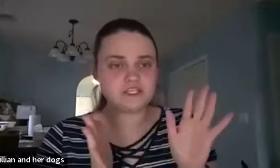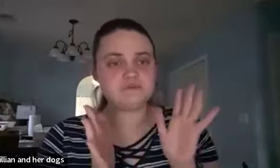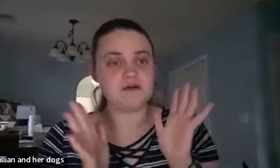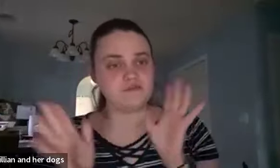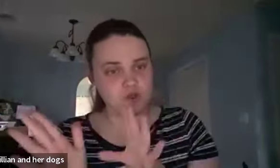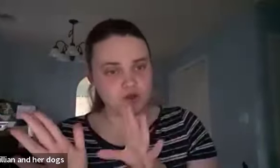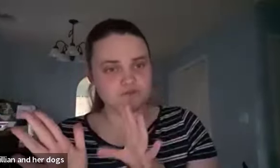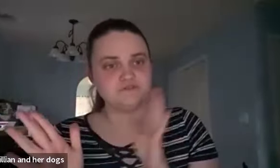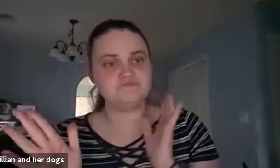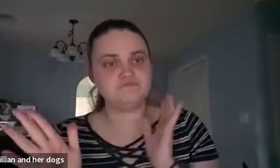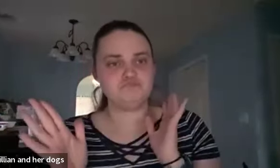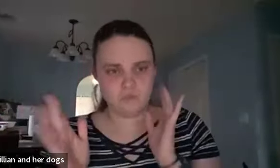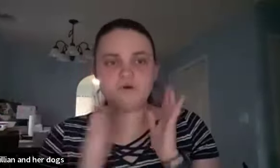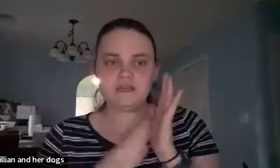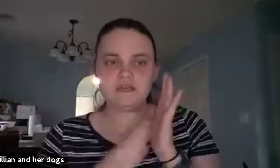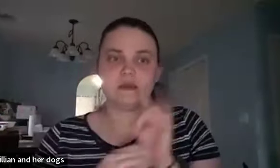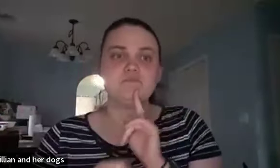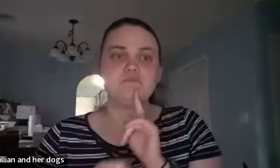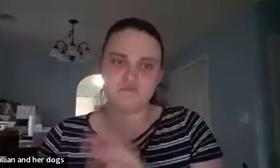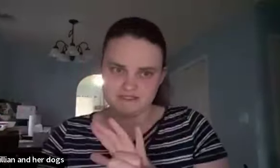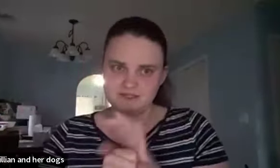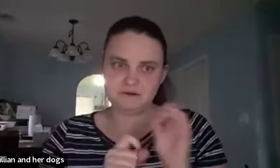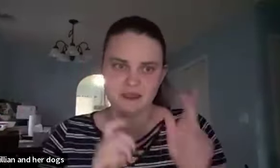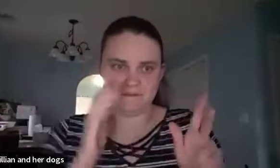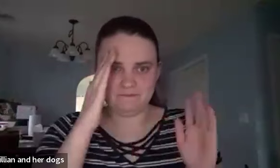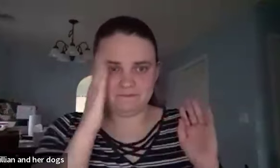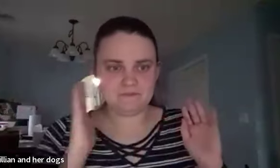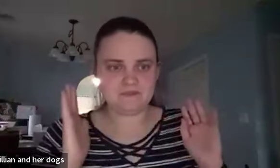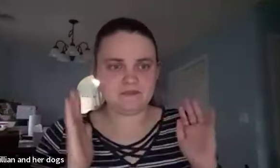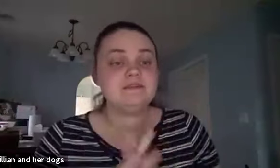questions about those, we will get to them, I promise. Okay.